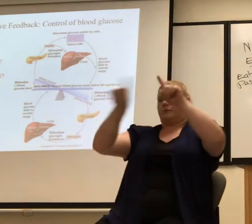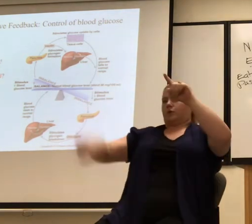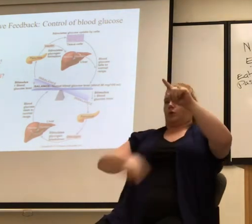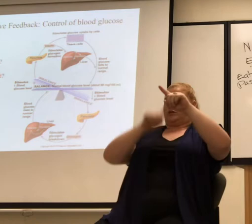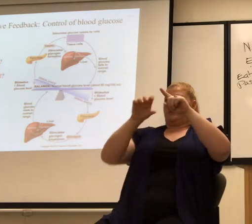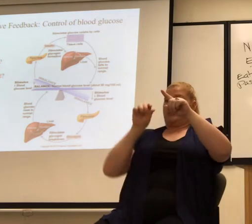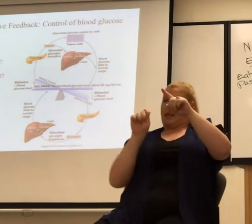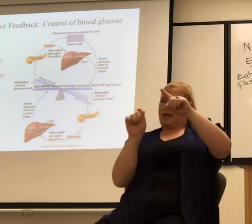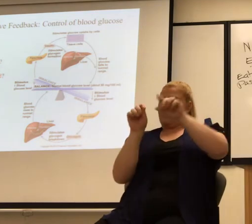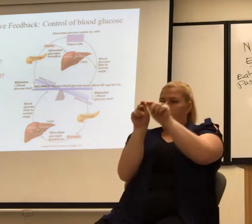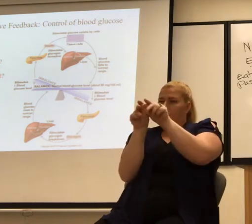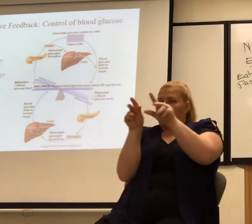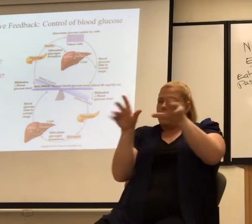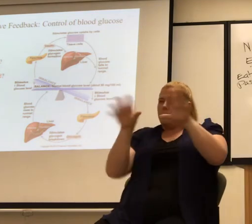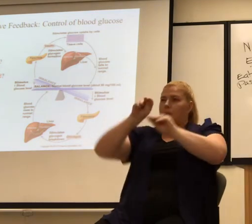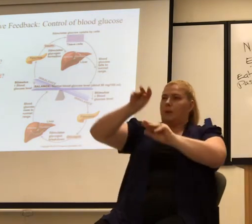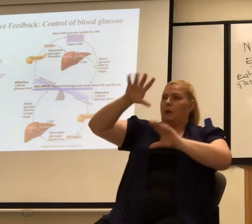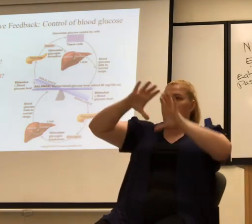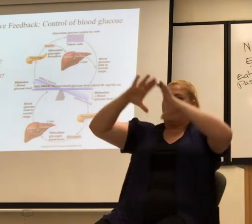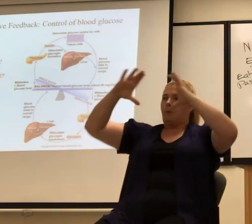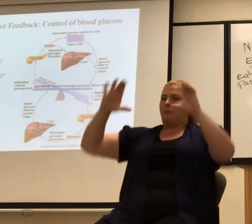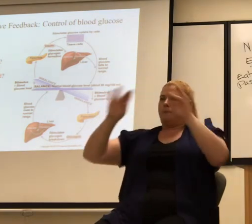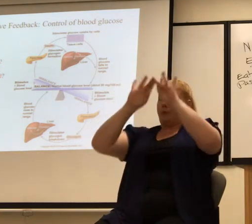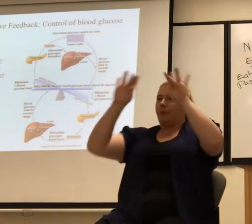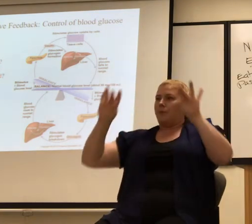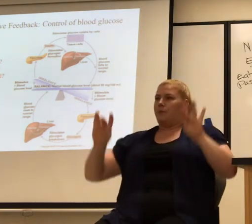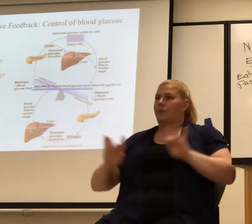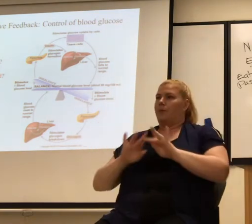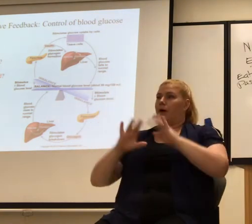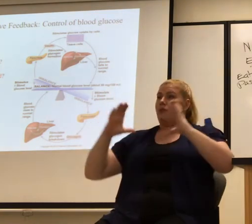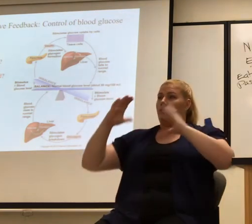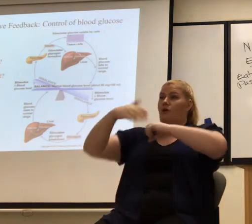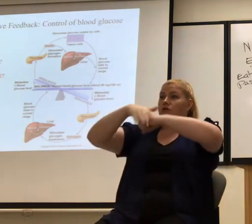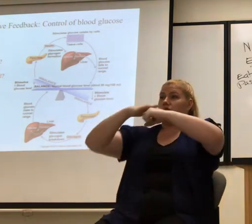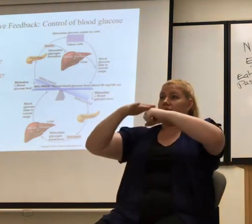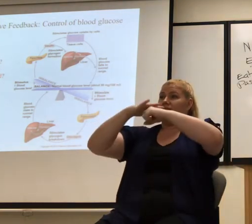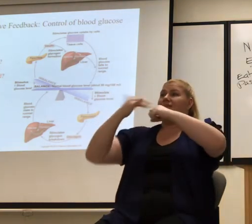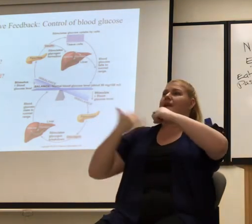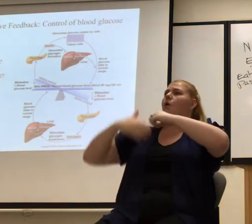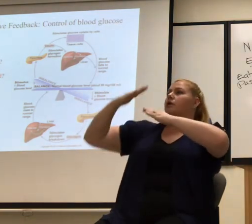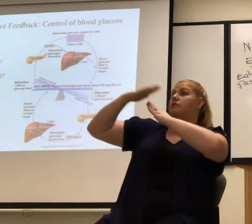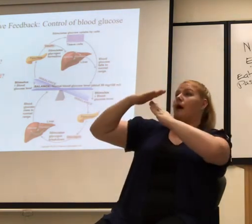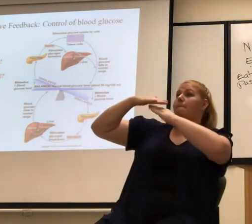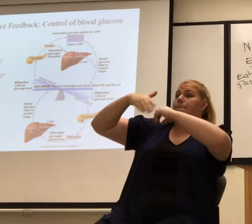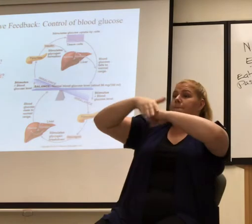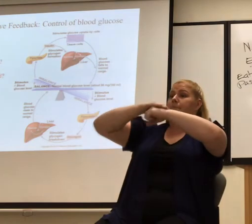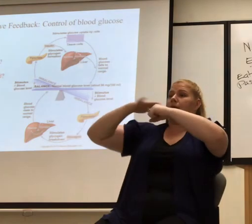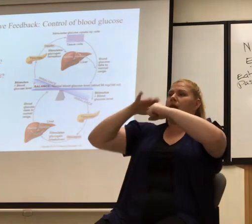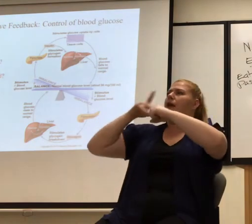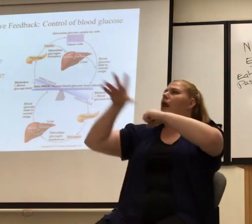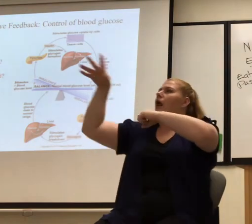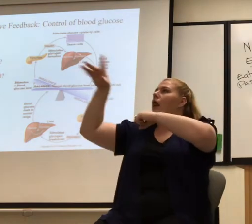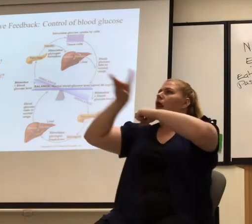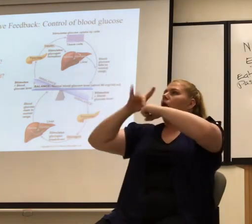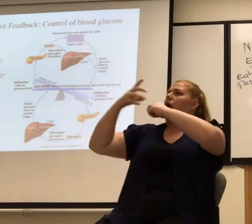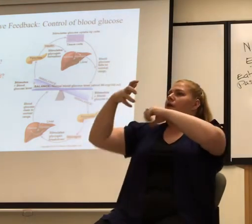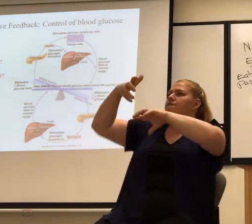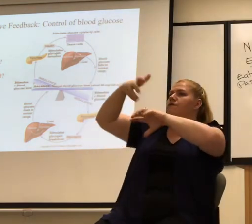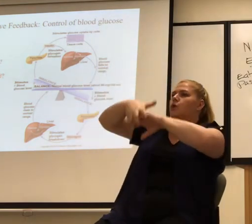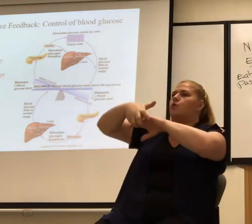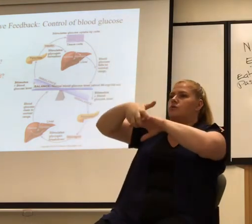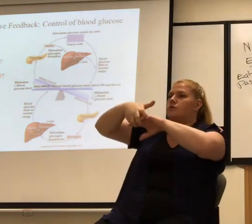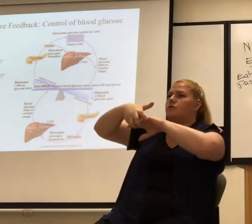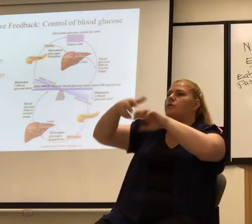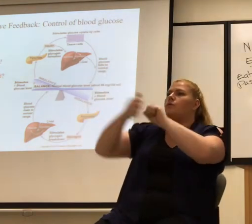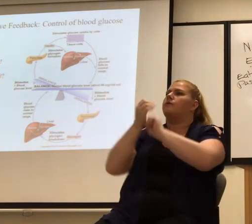when they do that, it's like they're able to kind of like fuse with the cell membrane, and then the glucose, my little